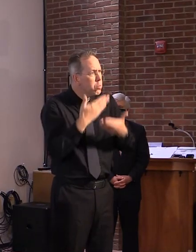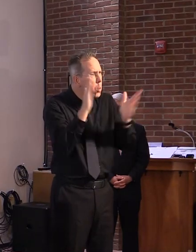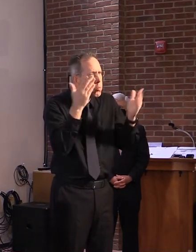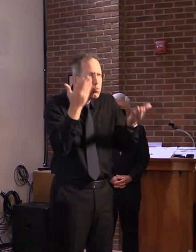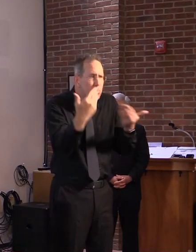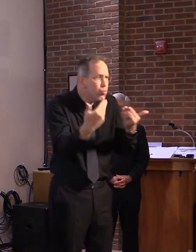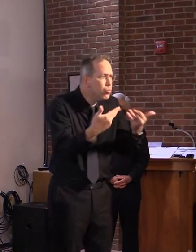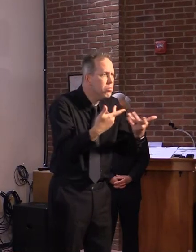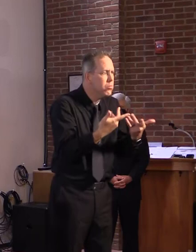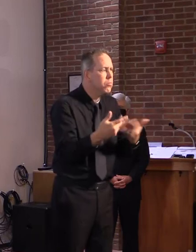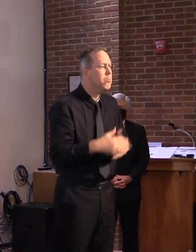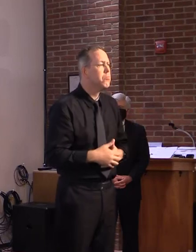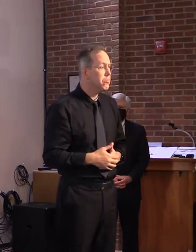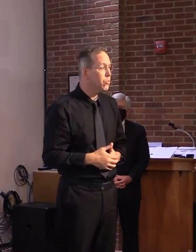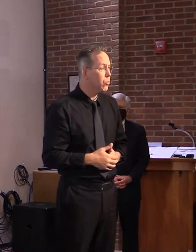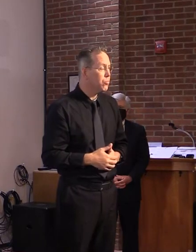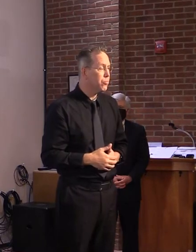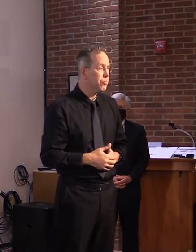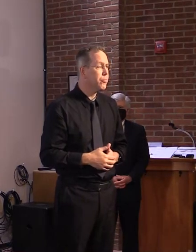no.